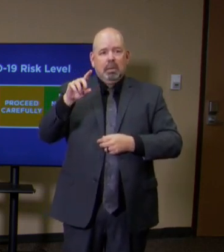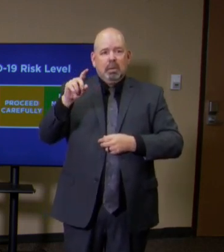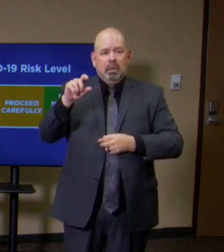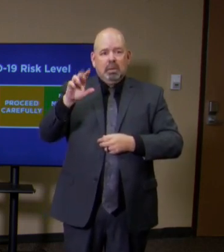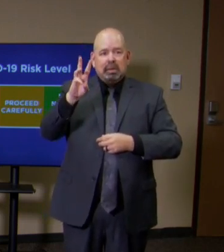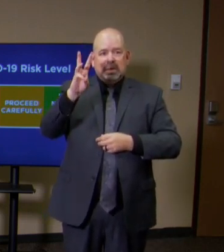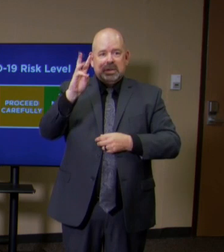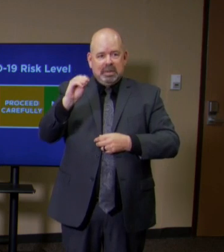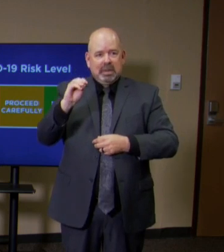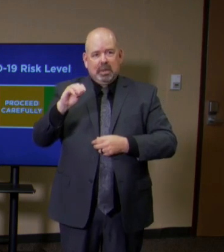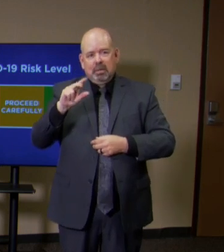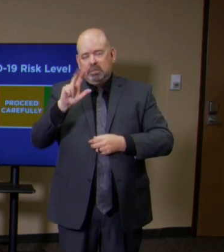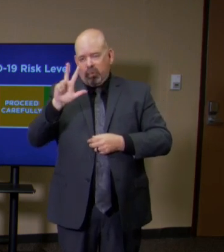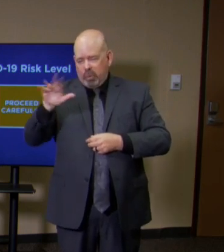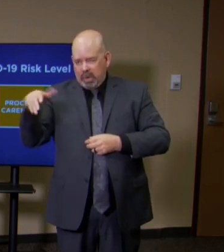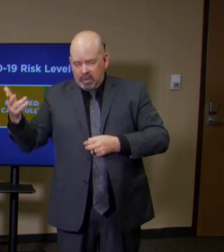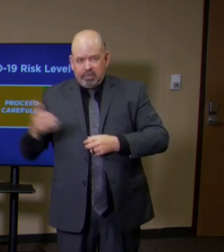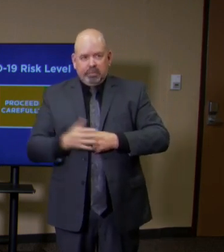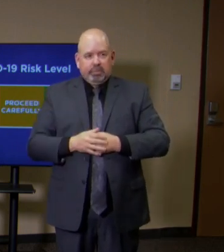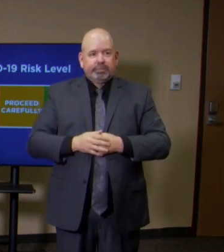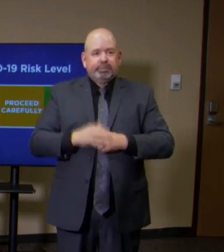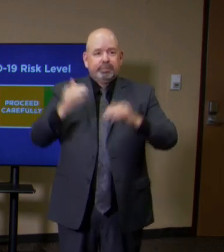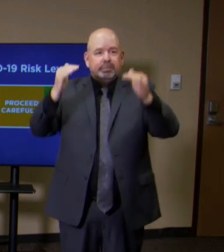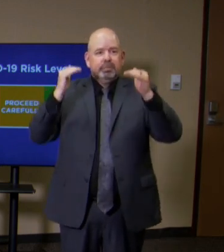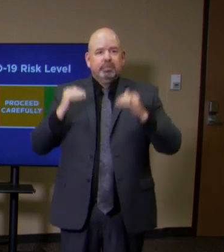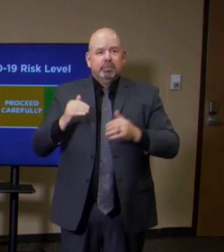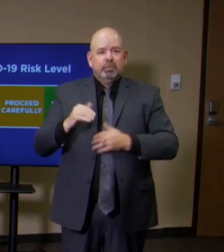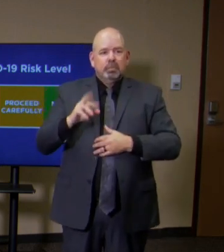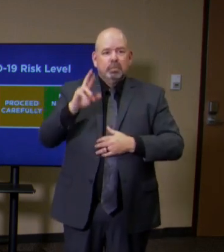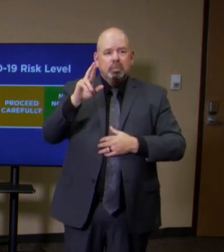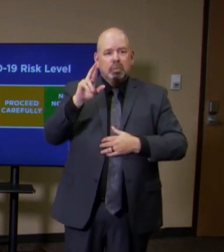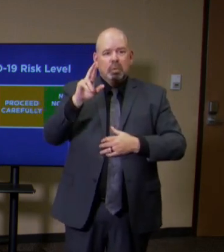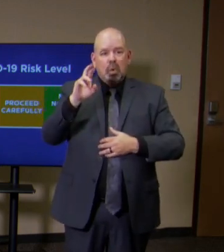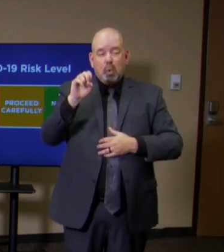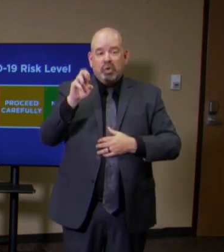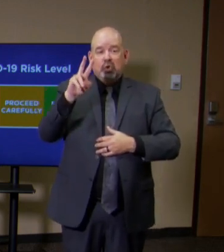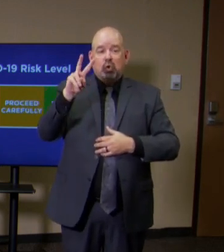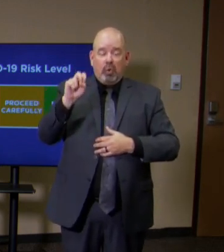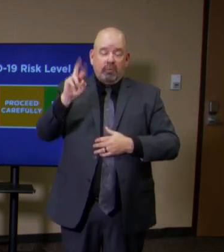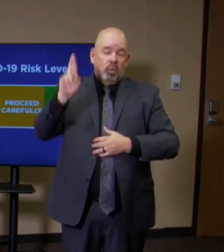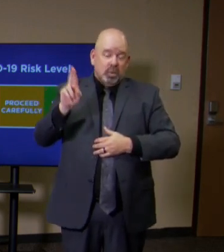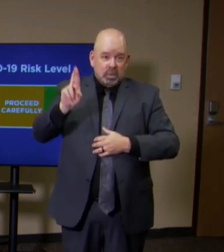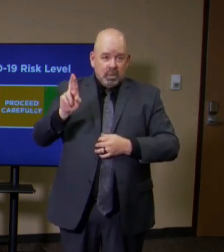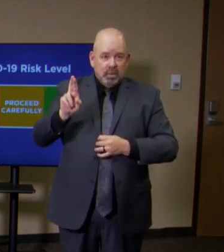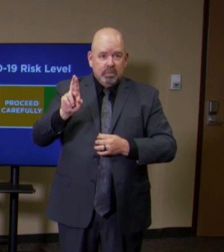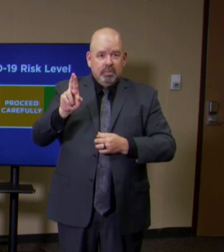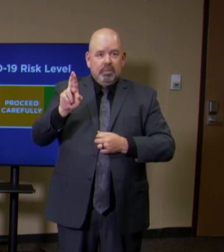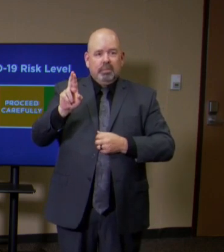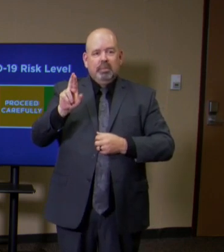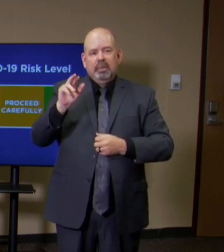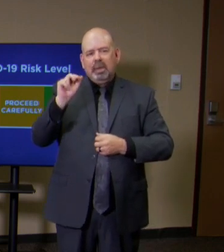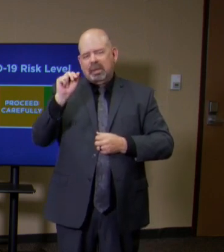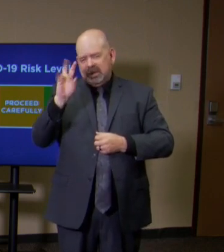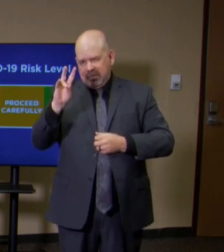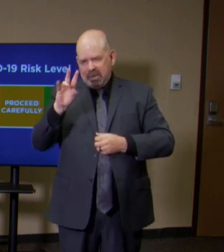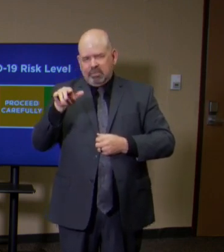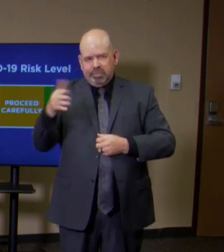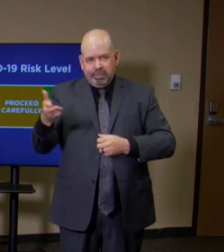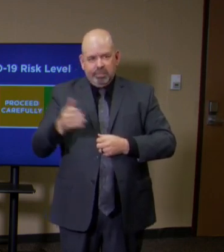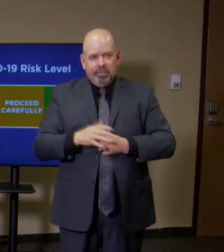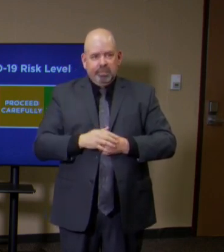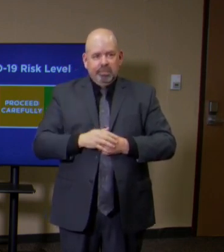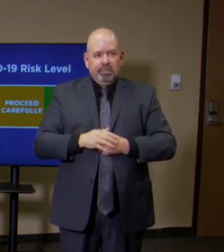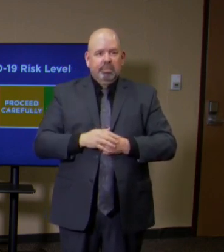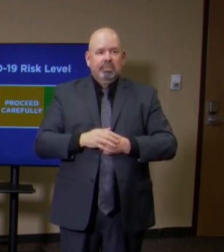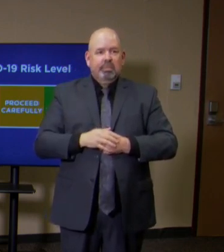The Reserve at Richardson has 15 residents and 3 deaths. Brentwood Place 1 has 93